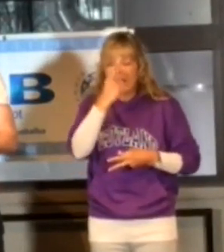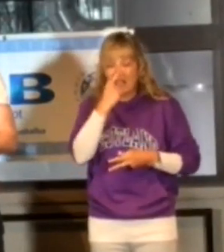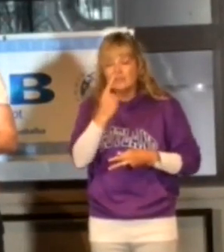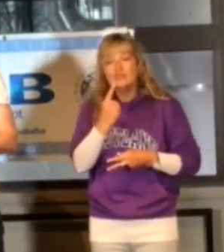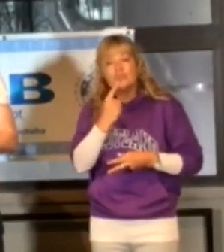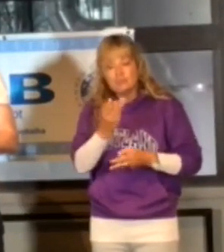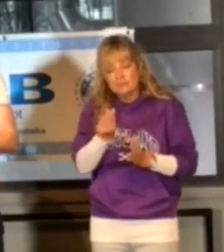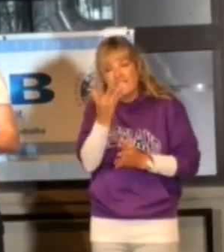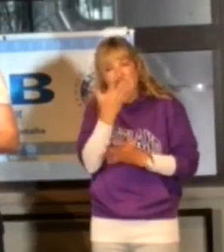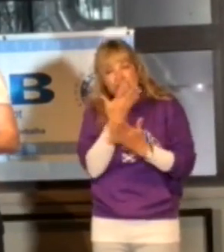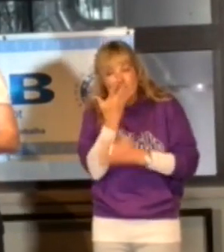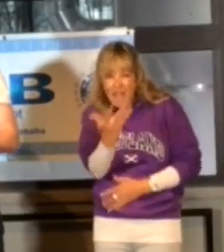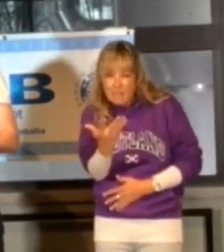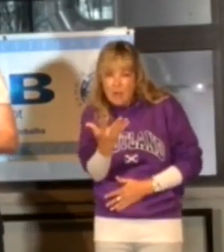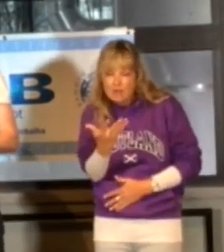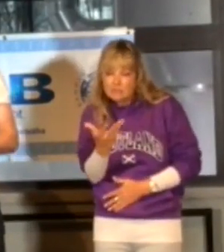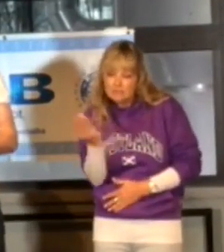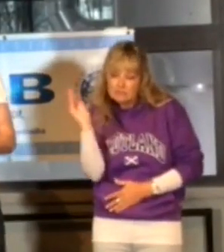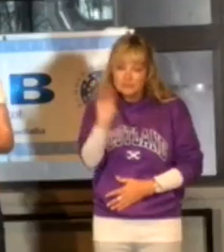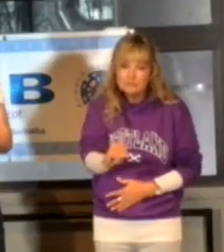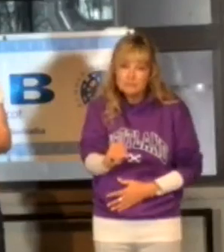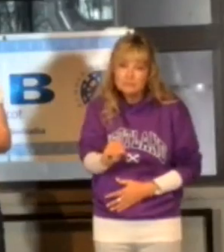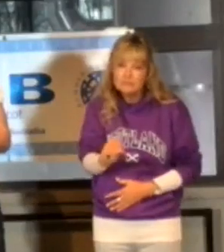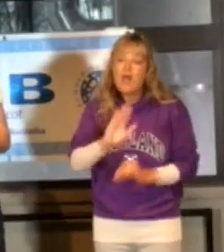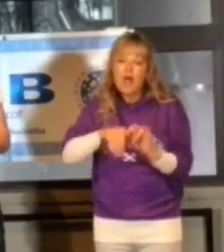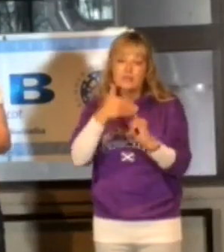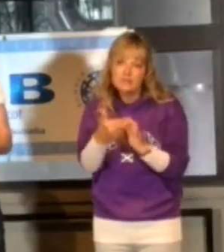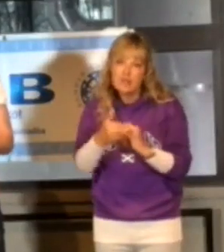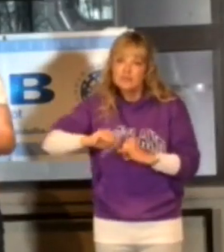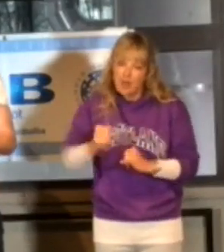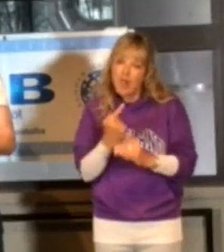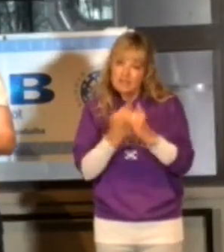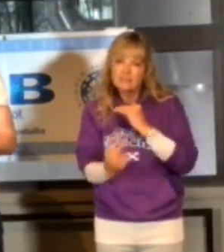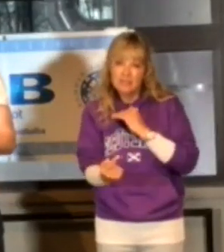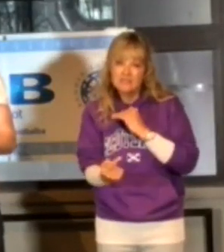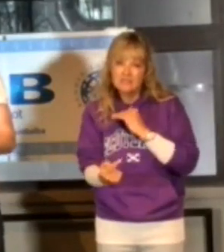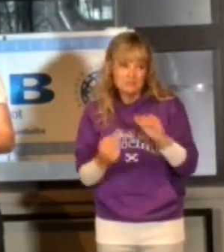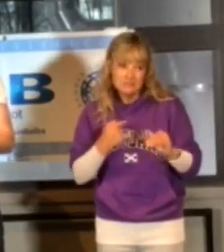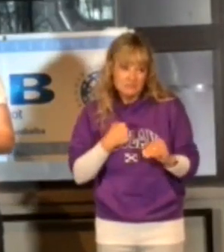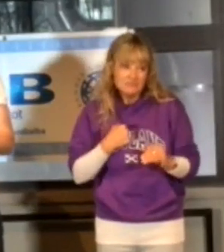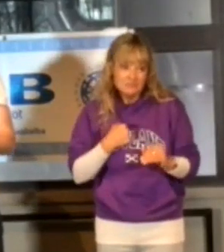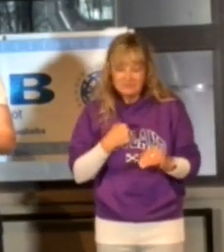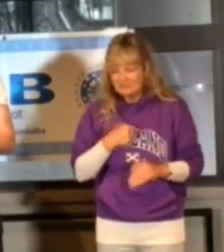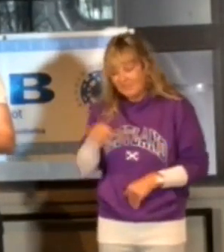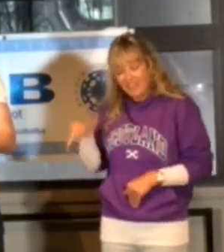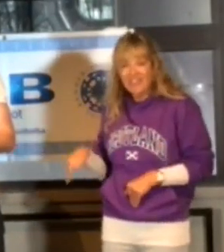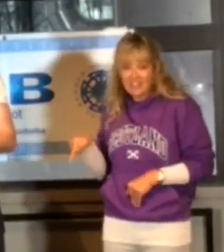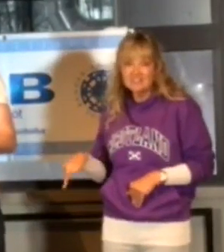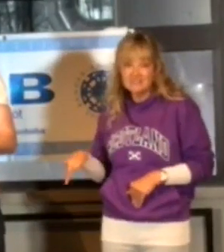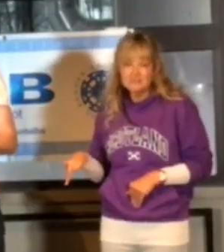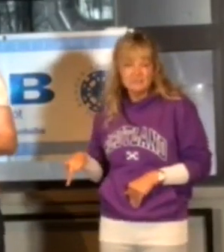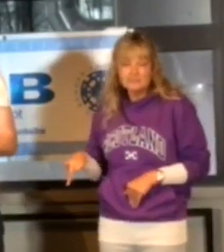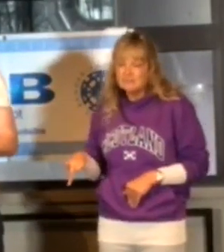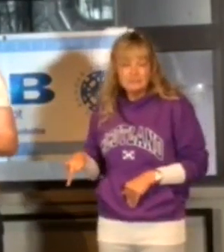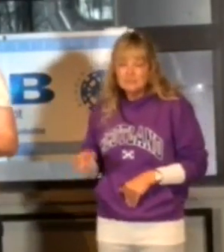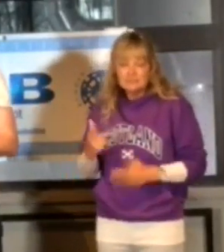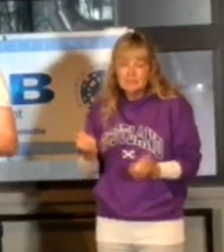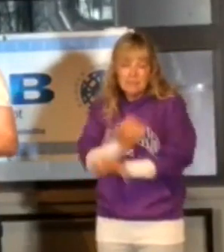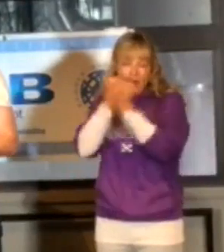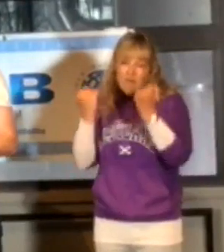independent? We're up against a highly powerful, incredibly manipulative, ruthless and